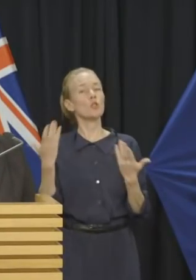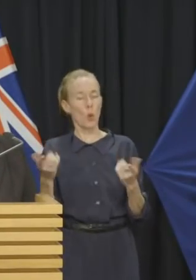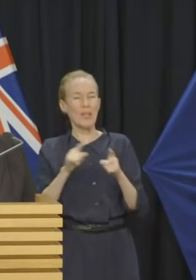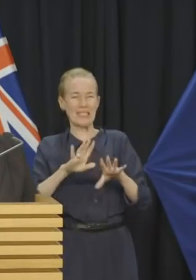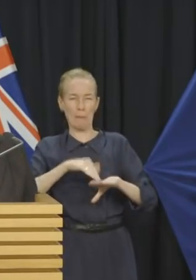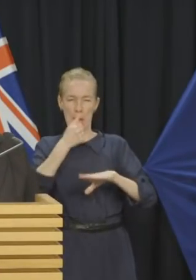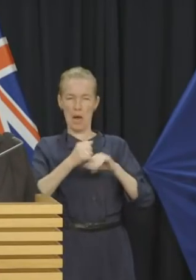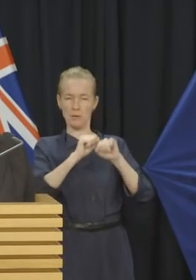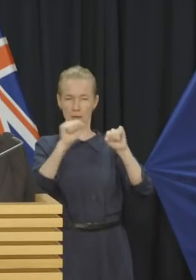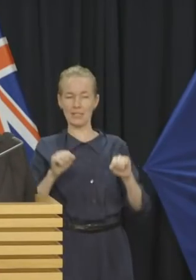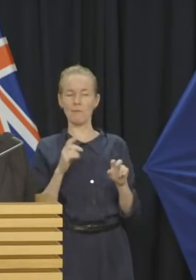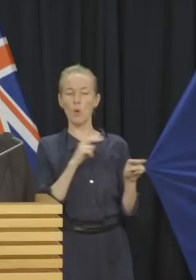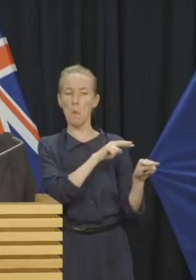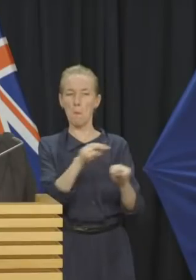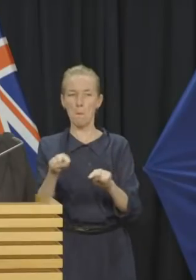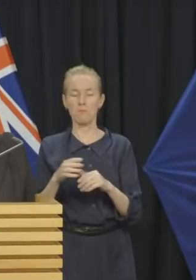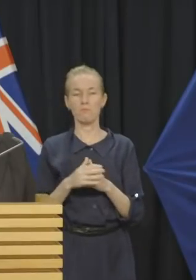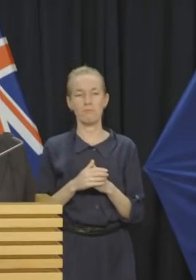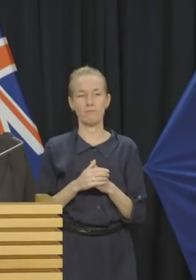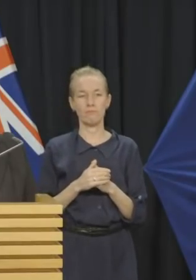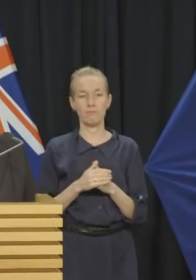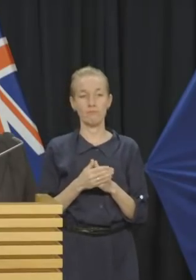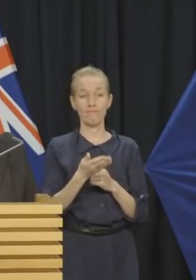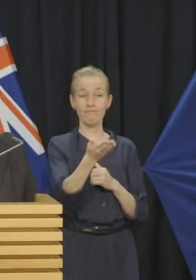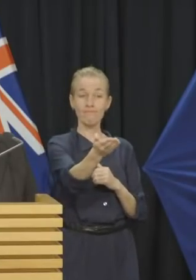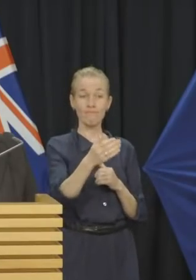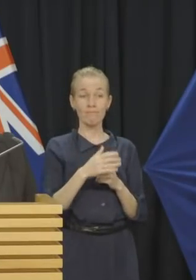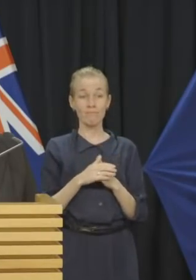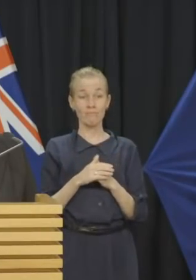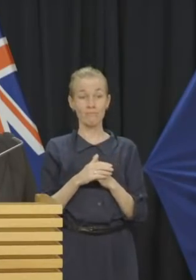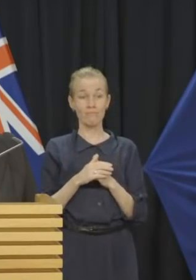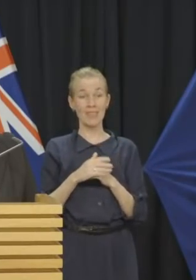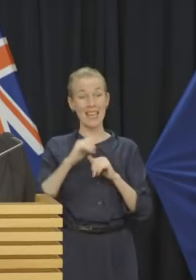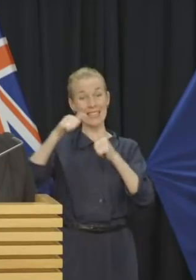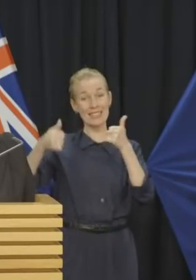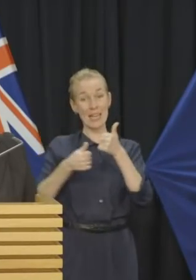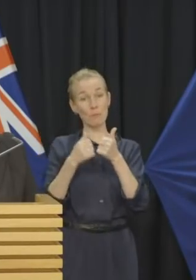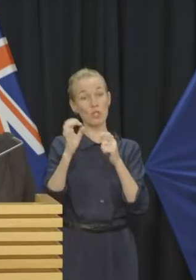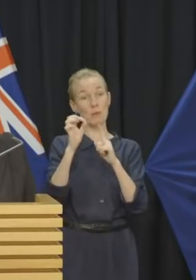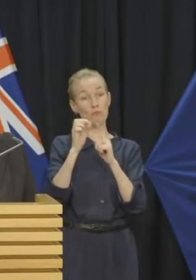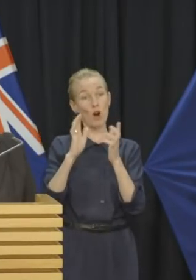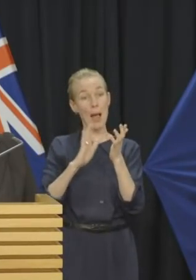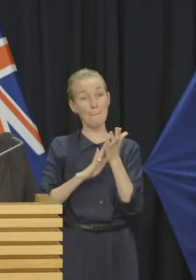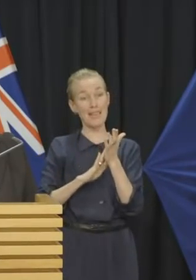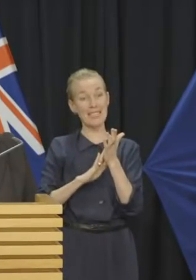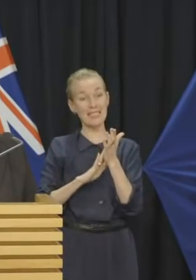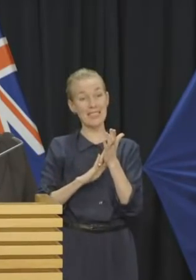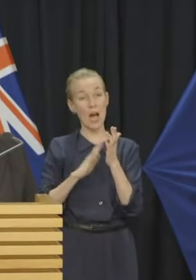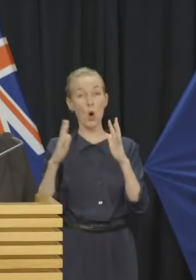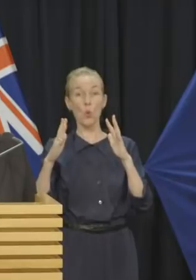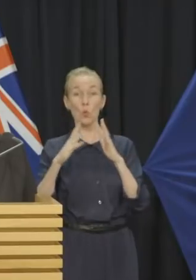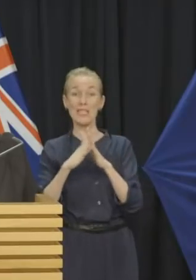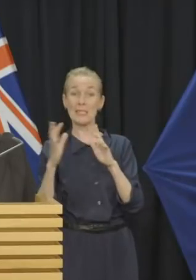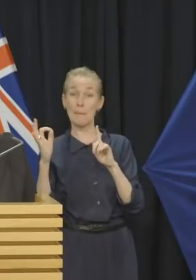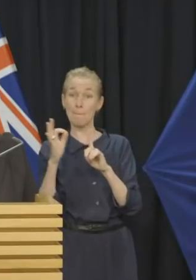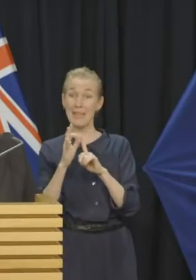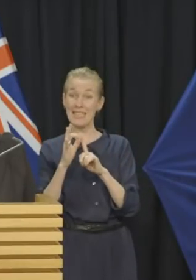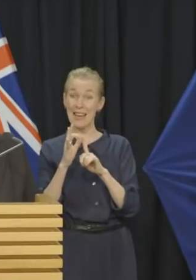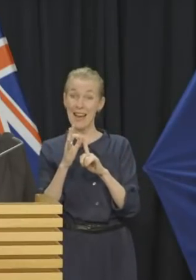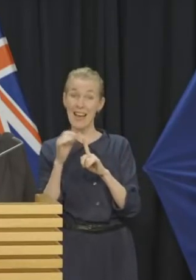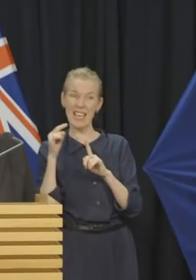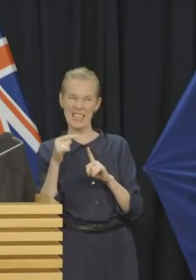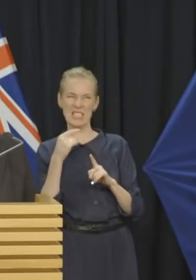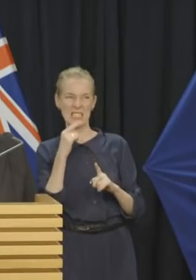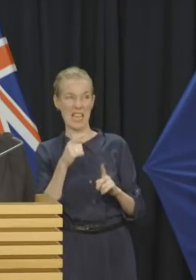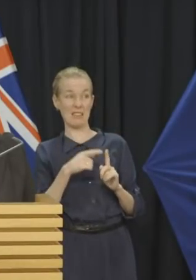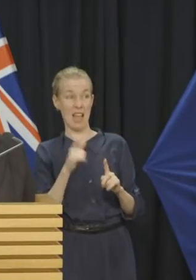Winston Peters is really laying in here, basically saying that Labour and the Greens are after overseas votes.